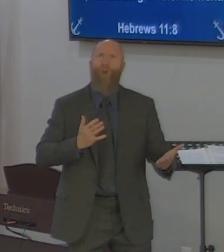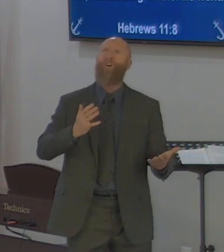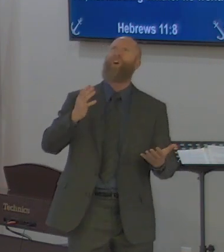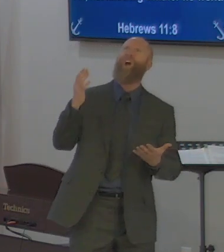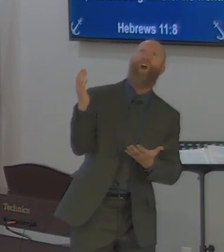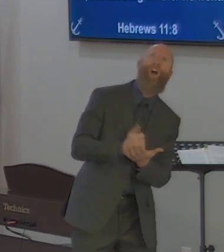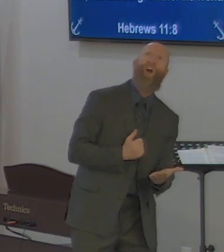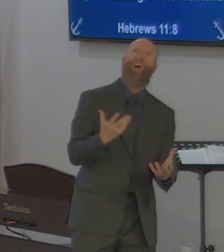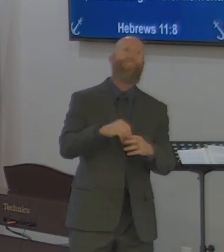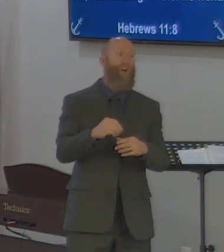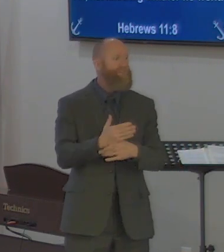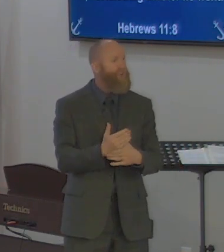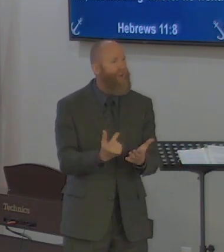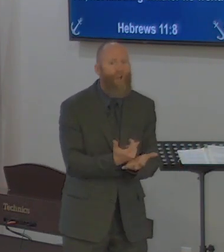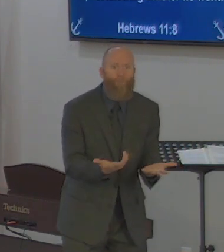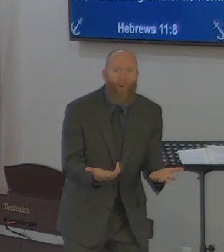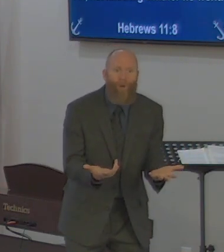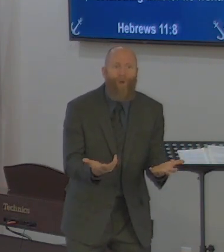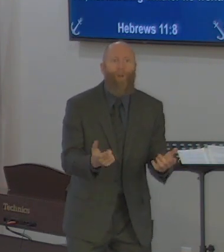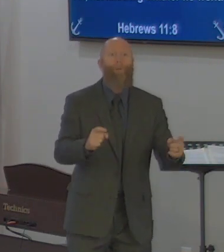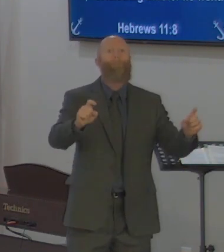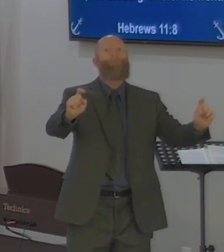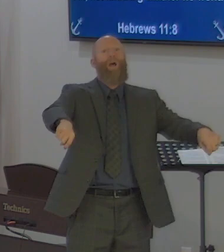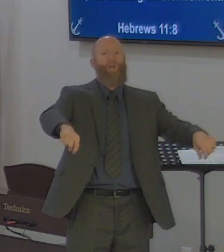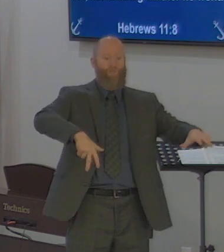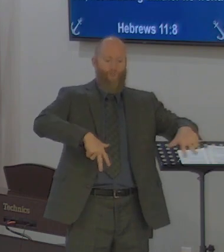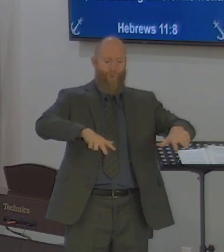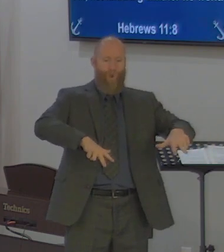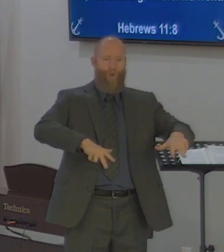Only walk by faith, like Abraham.